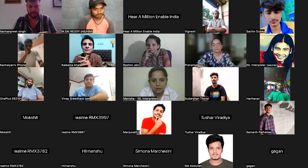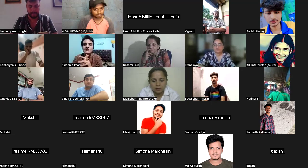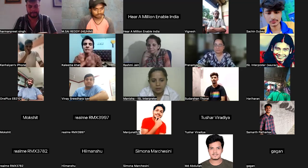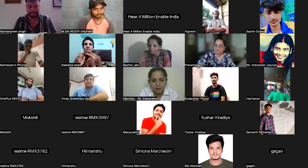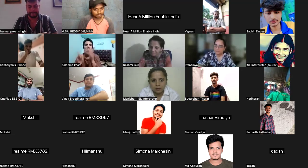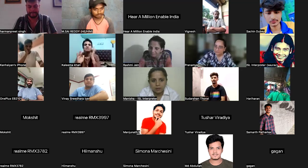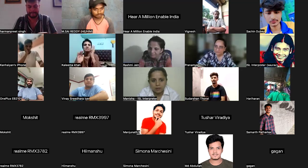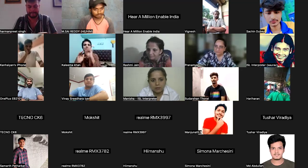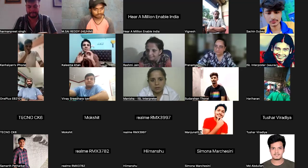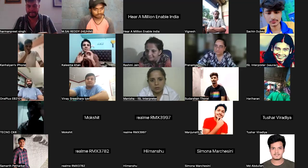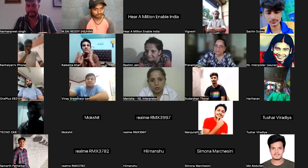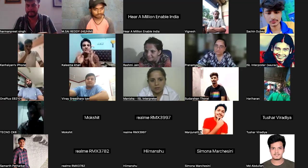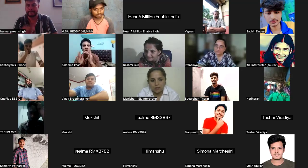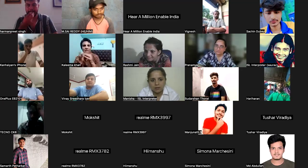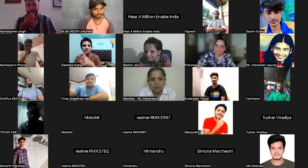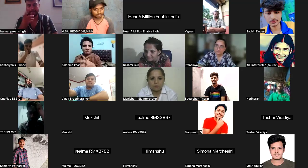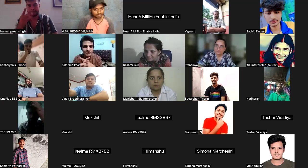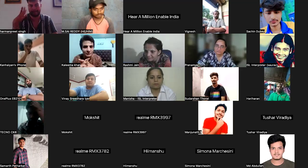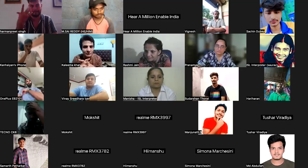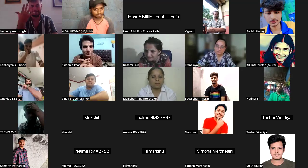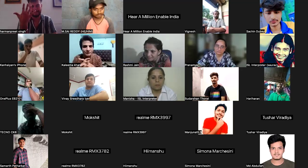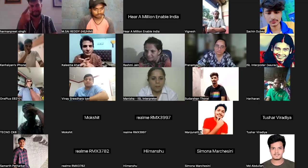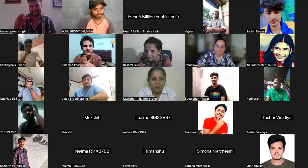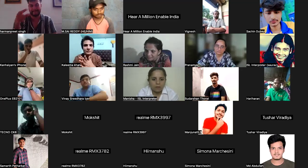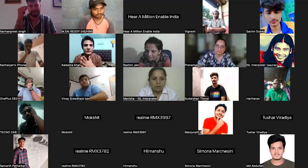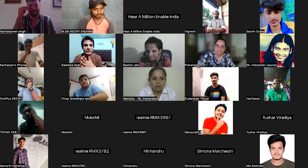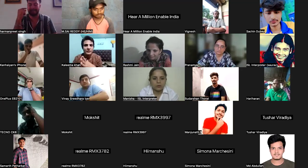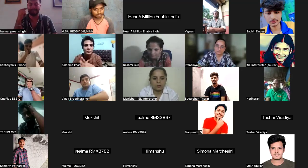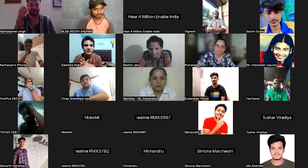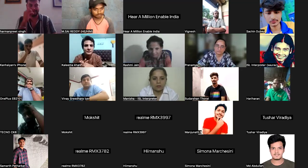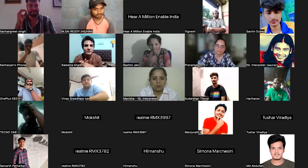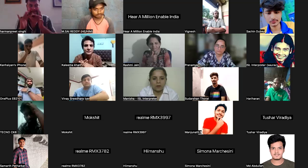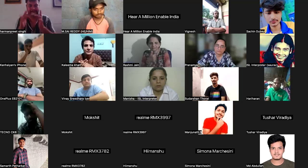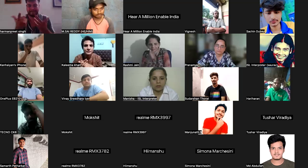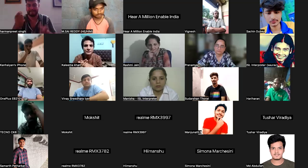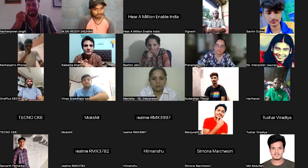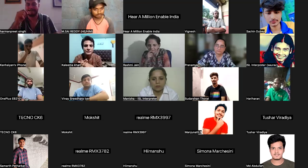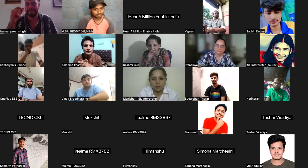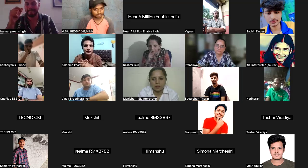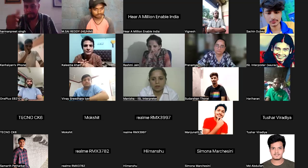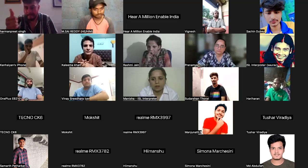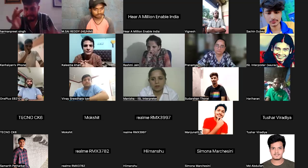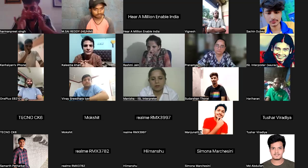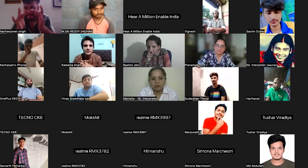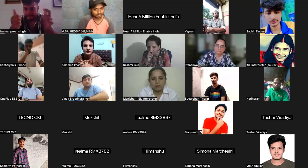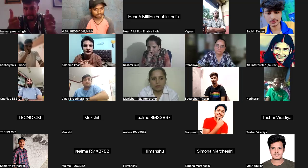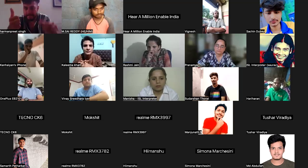internet connection is hazy. We will be just waiting for 5 minutes for